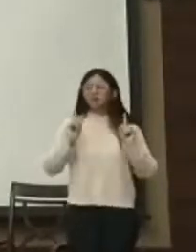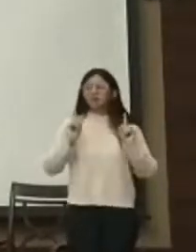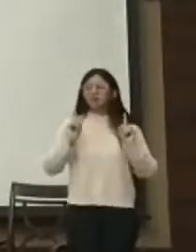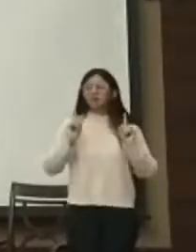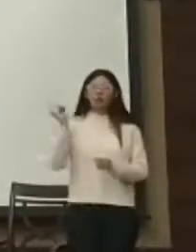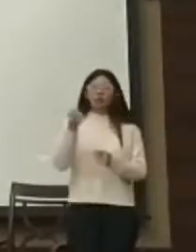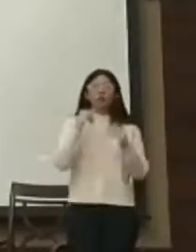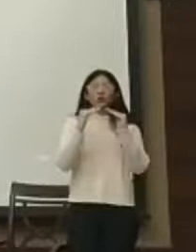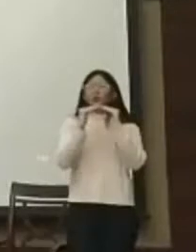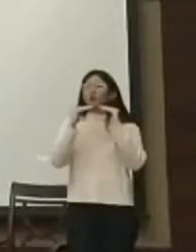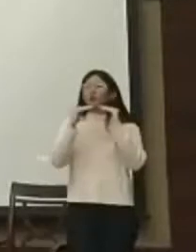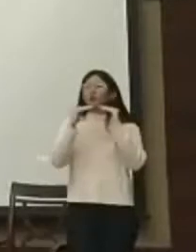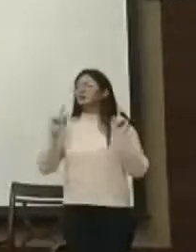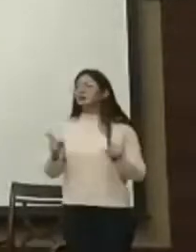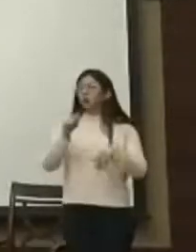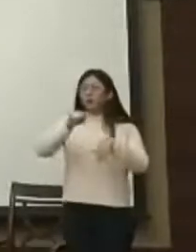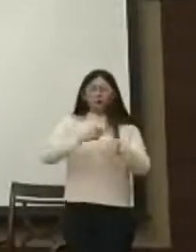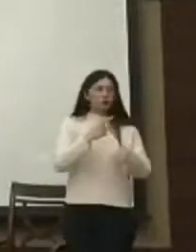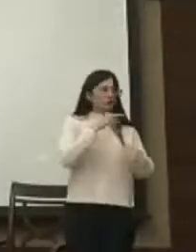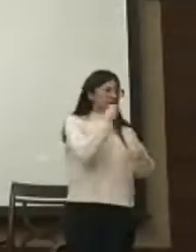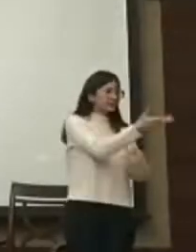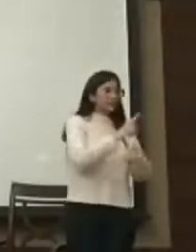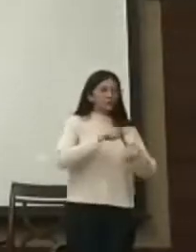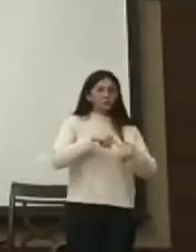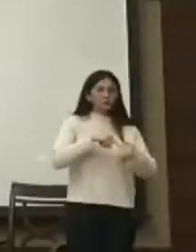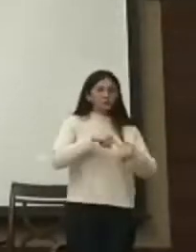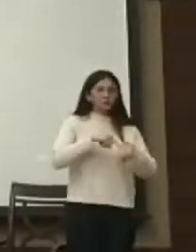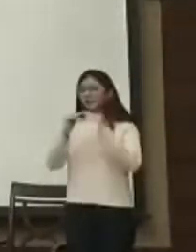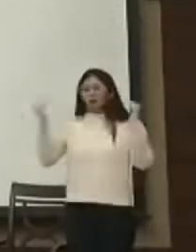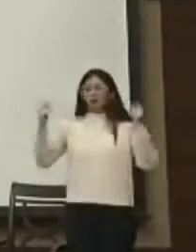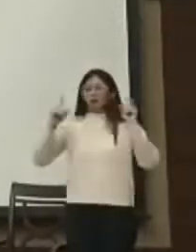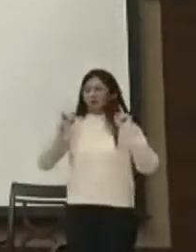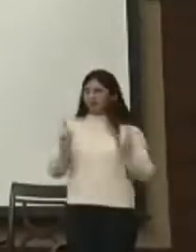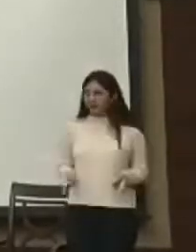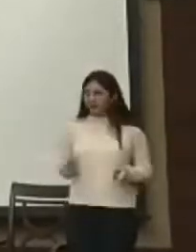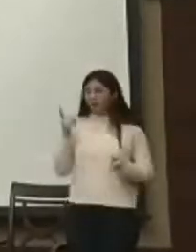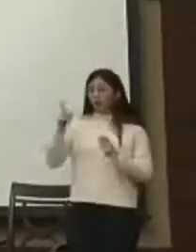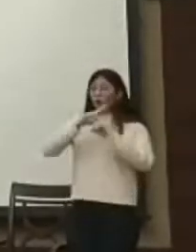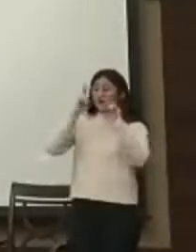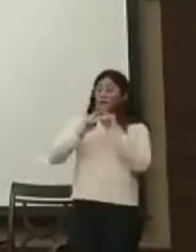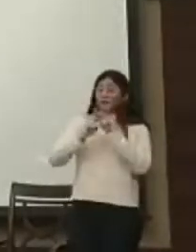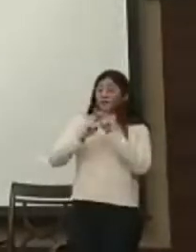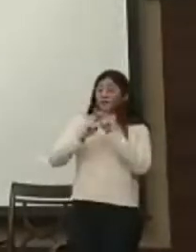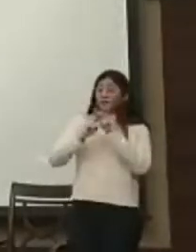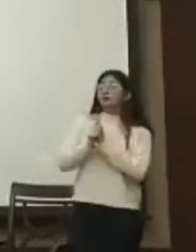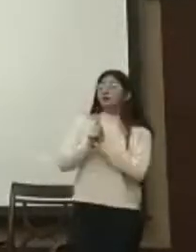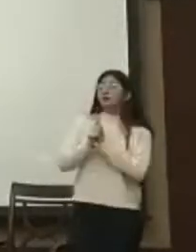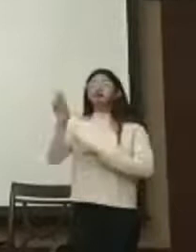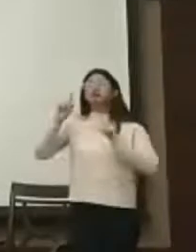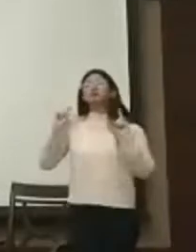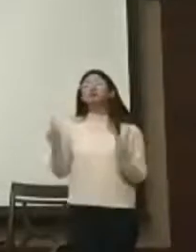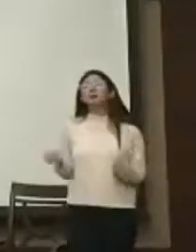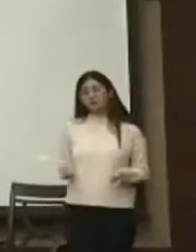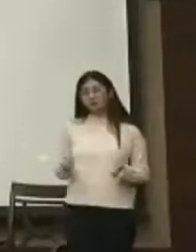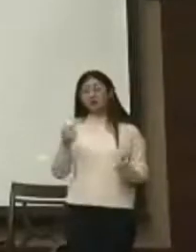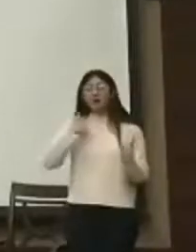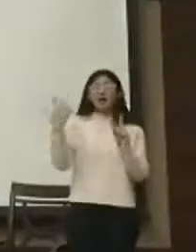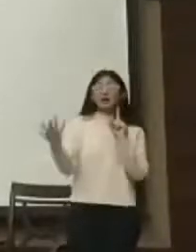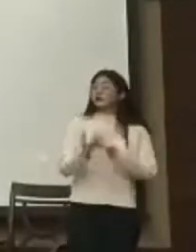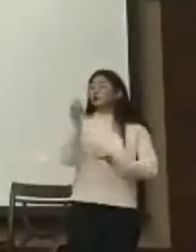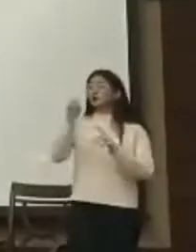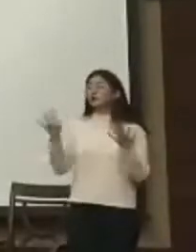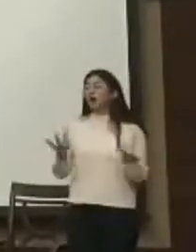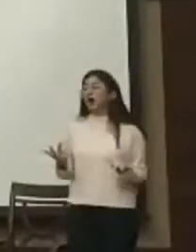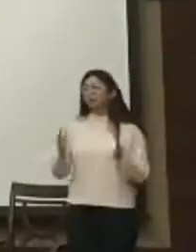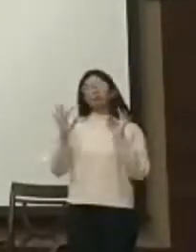fair opportunities to enable them to realize their full potential and experience well-being, which can be achieved by only